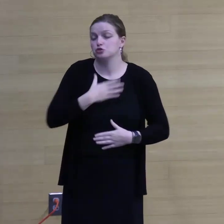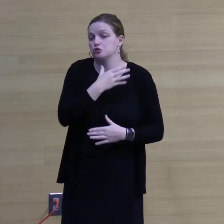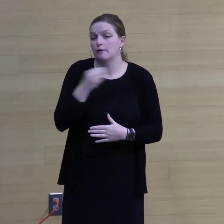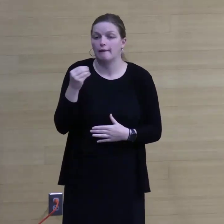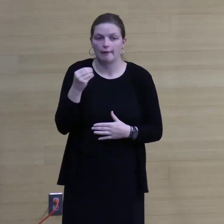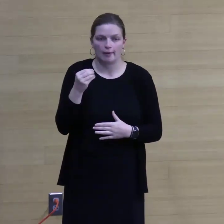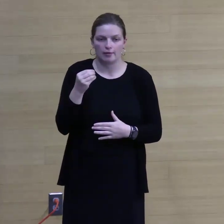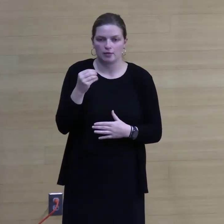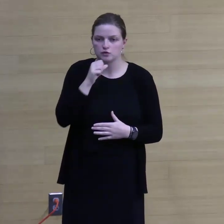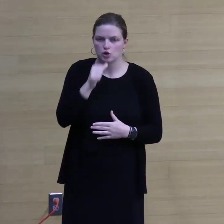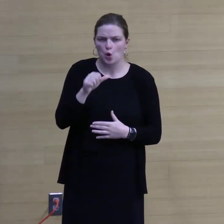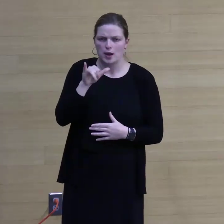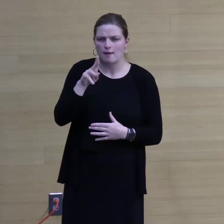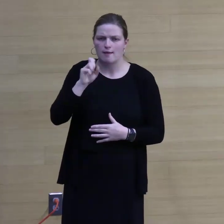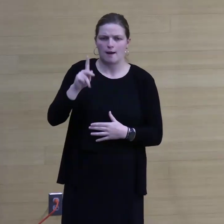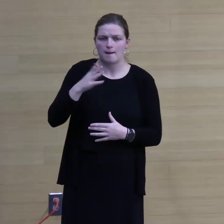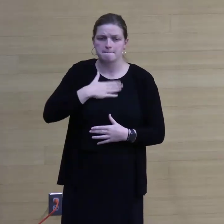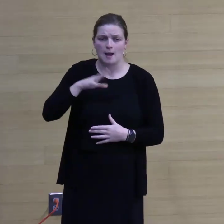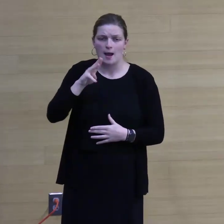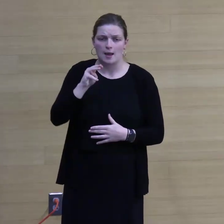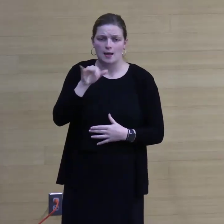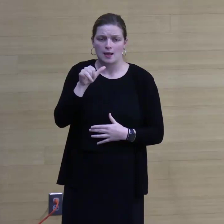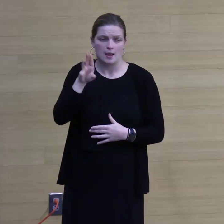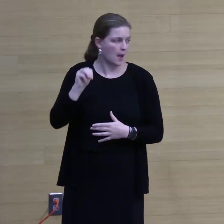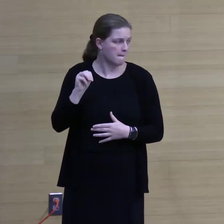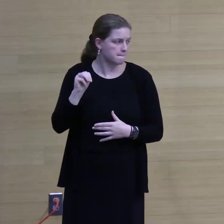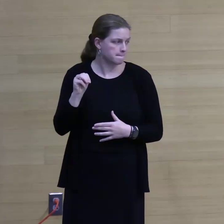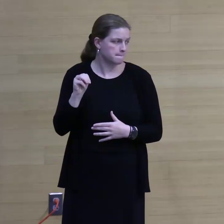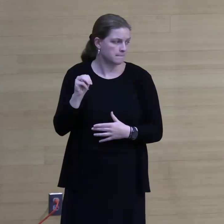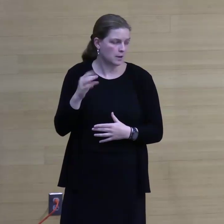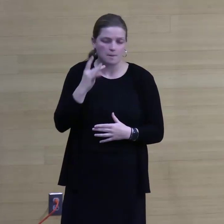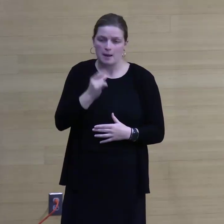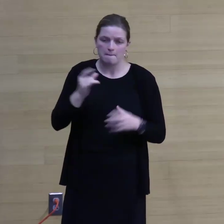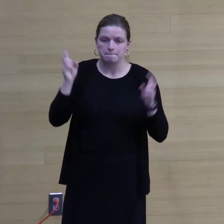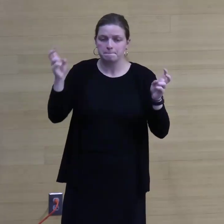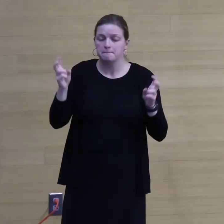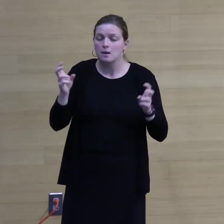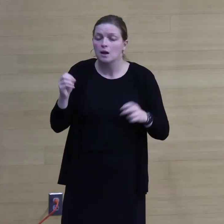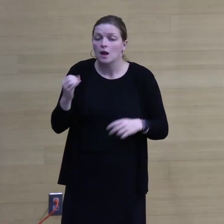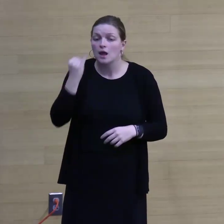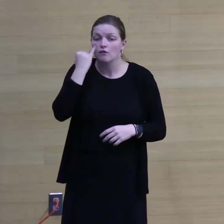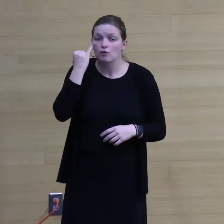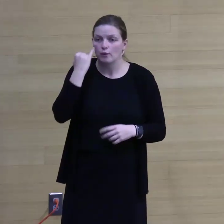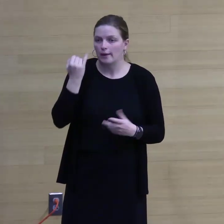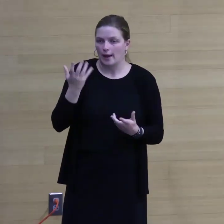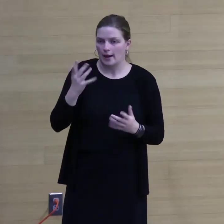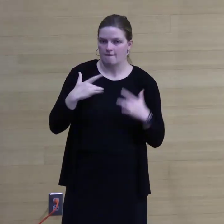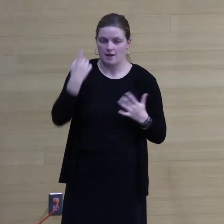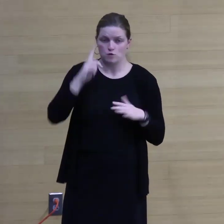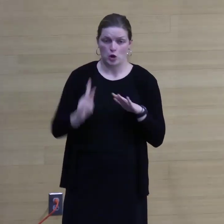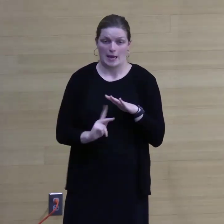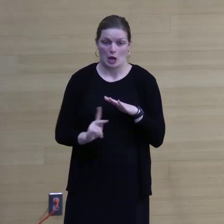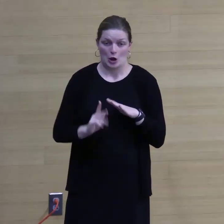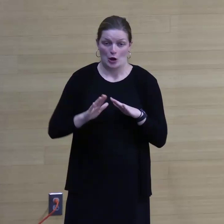the don't yuck my yum, right? Like if we had a version of that for kindergartners, that could